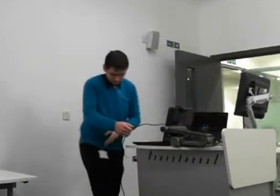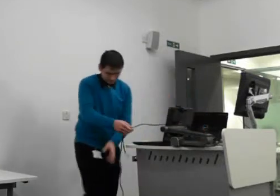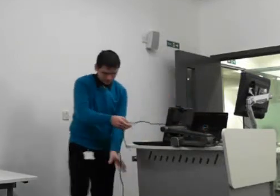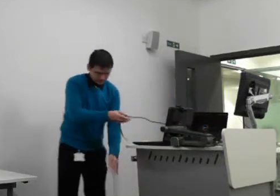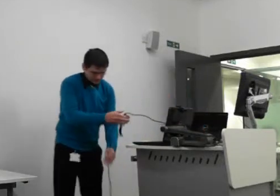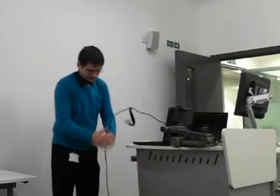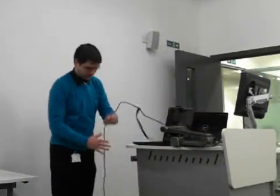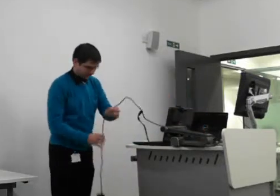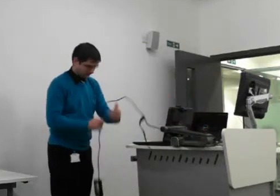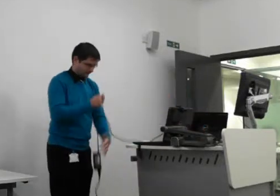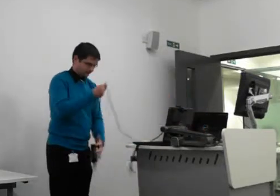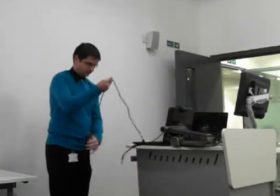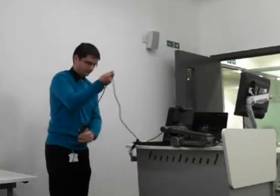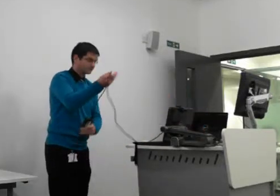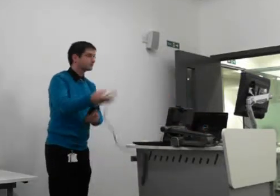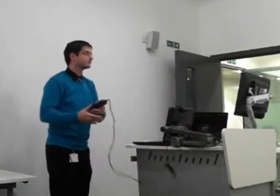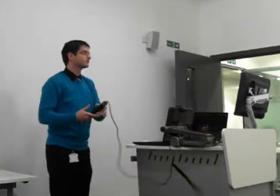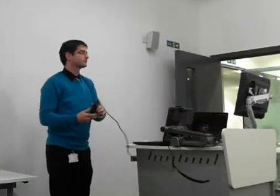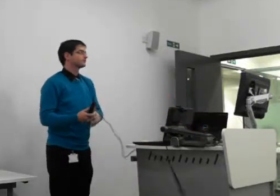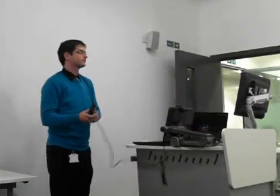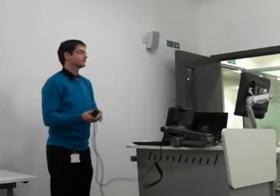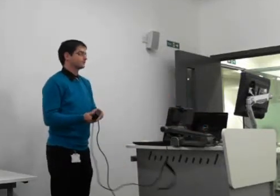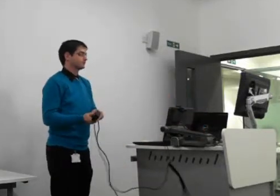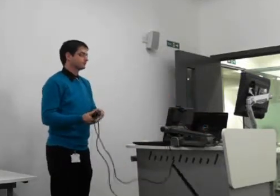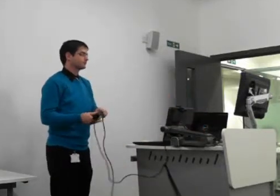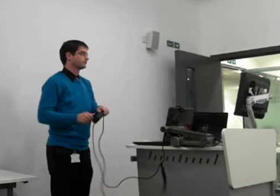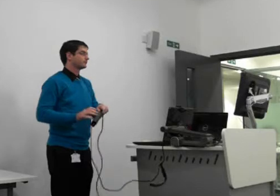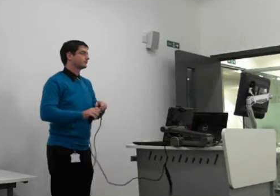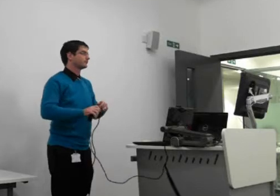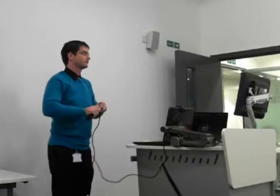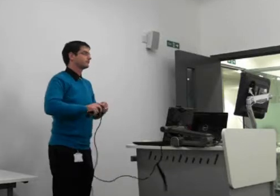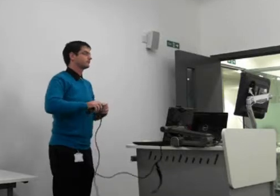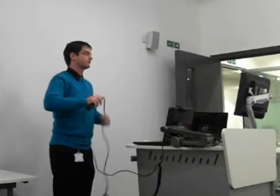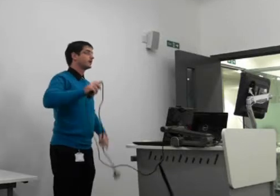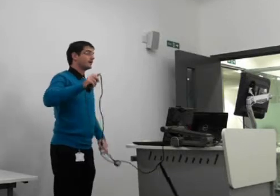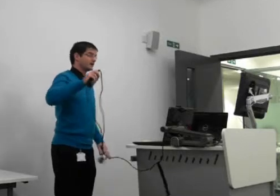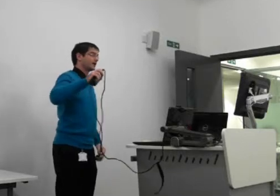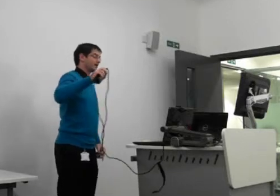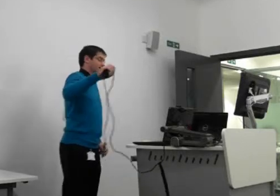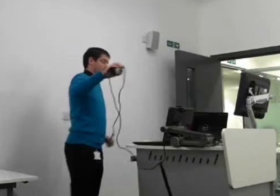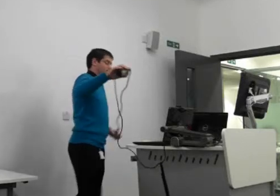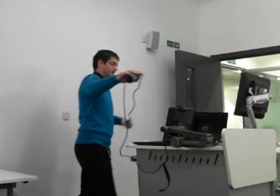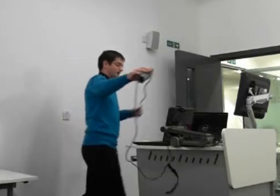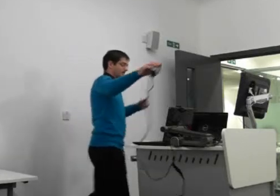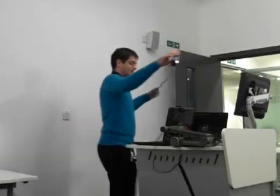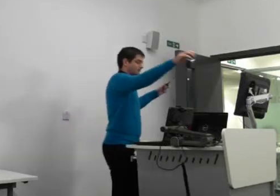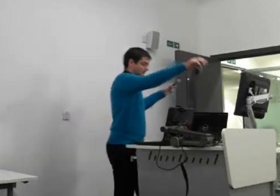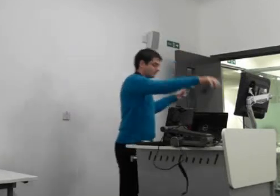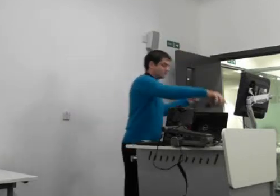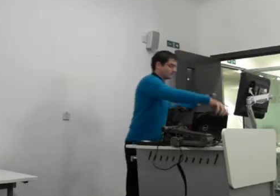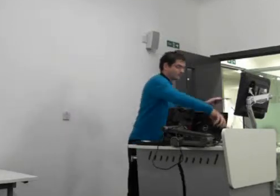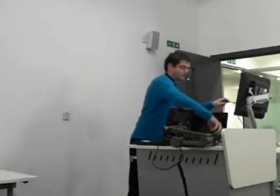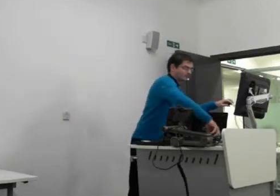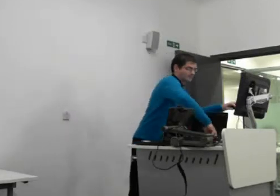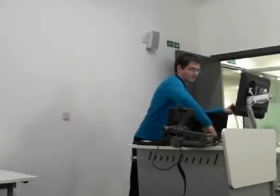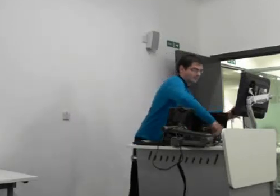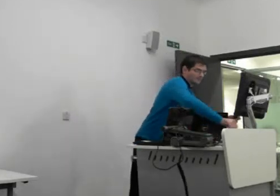my work i work for us even before graduation yeah i started in november 2010 and